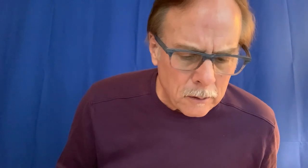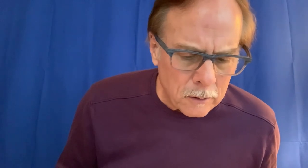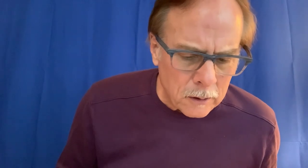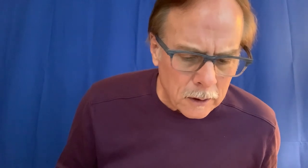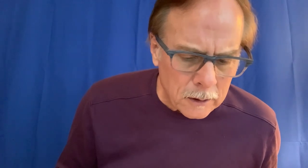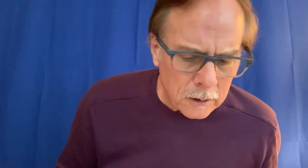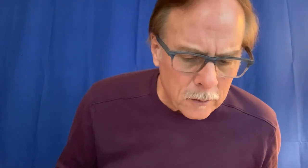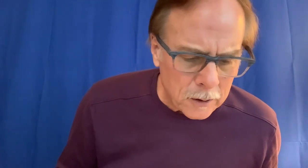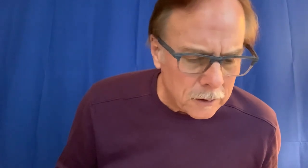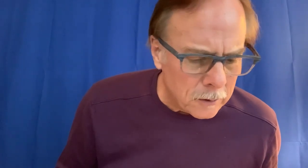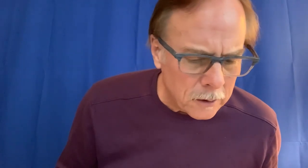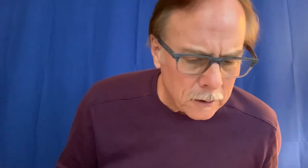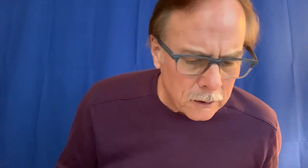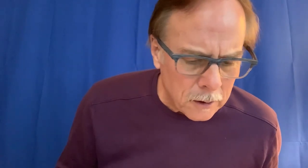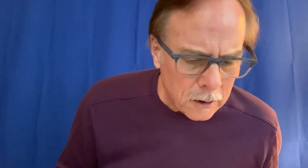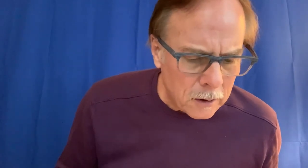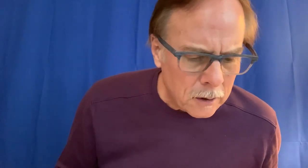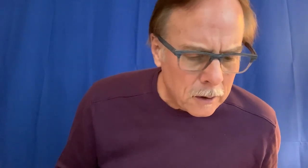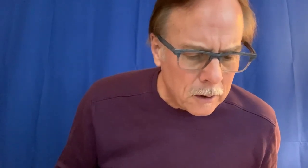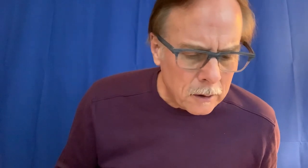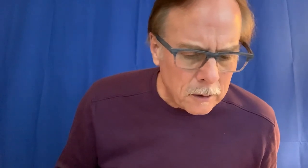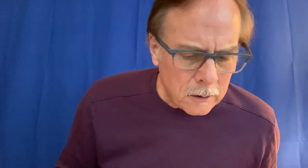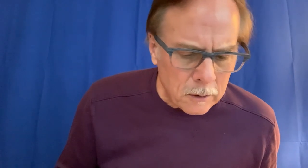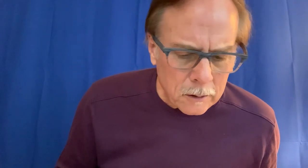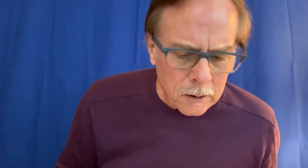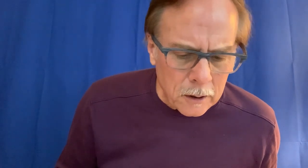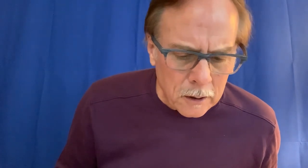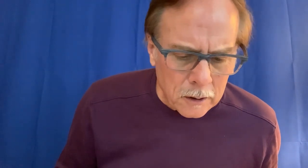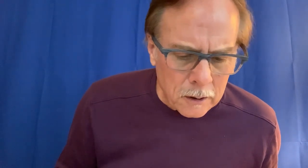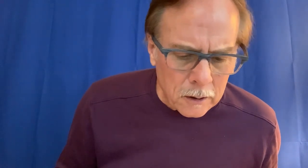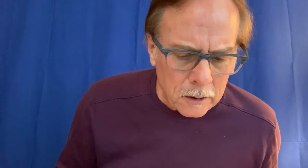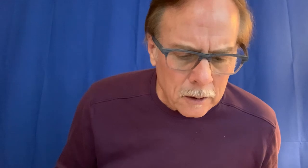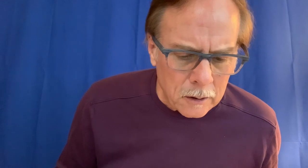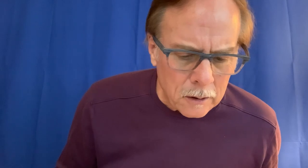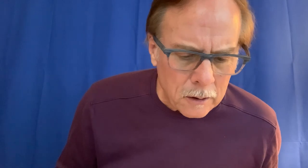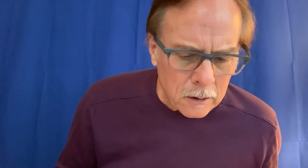I guess that's what he's doing. Dog, take.